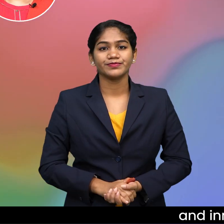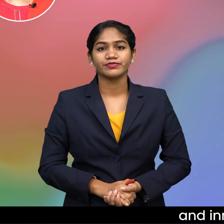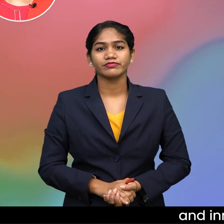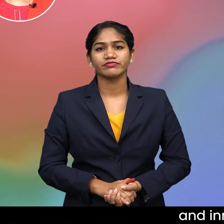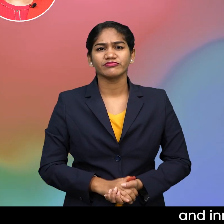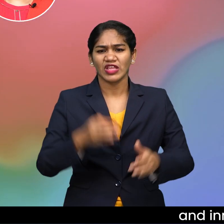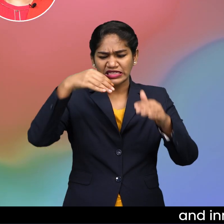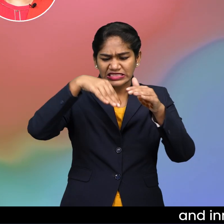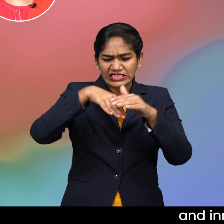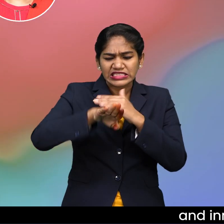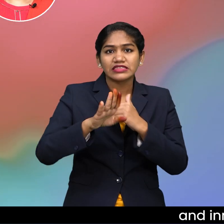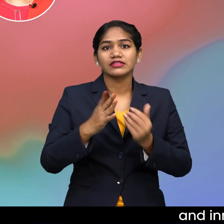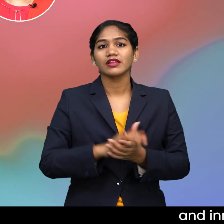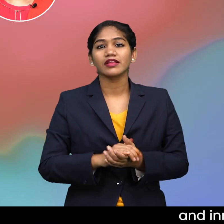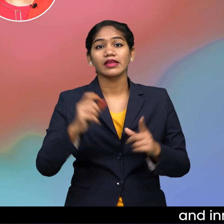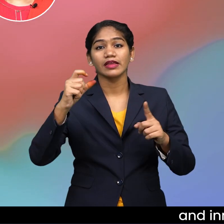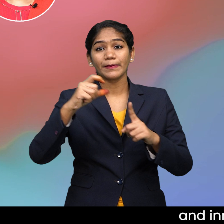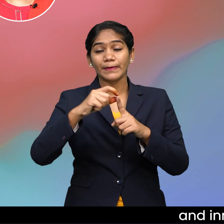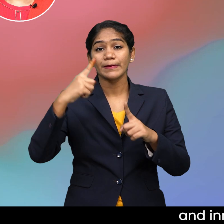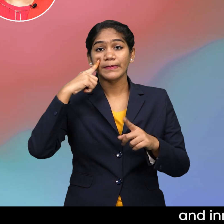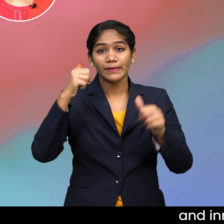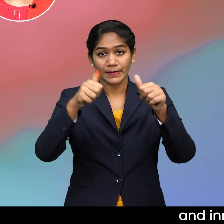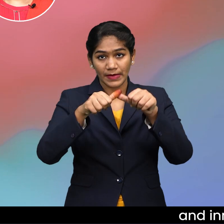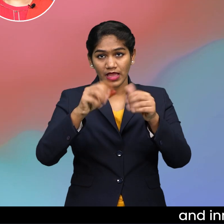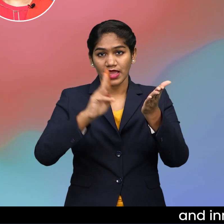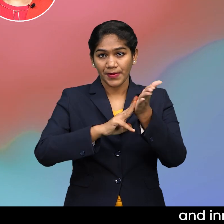and inner pia mater.